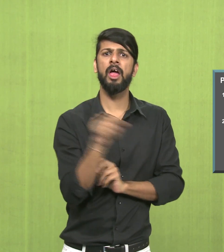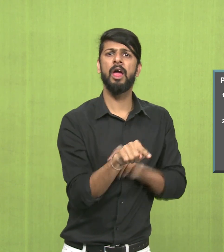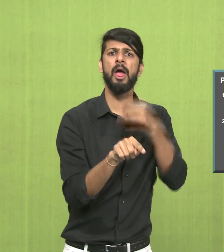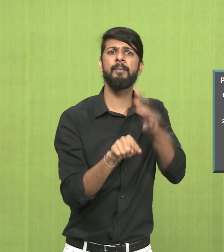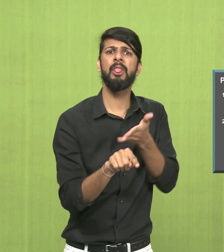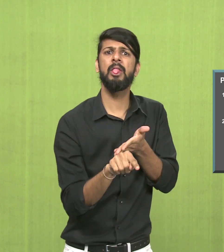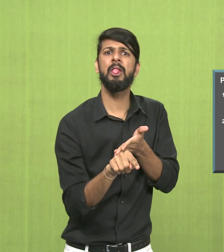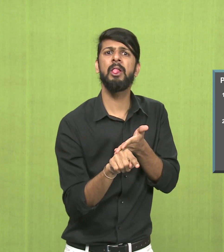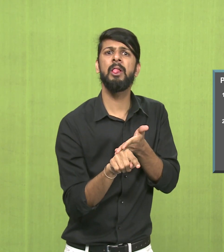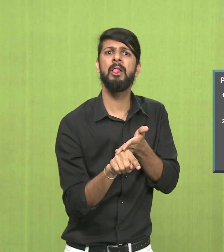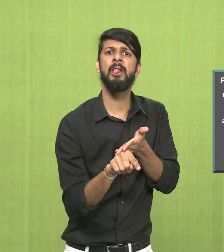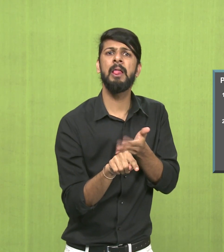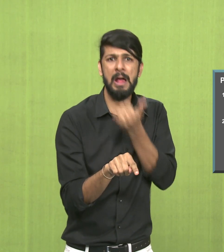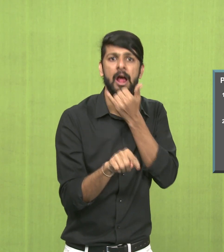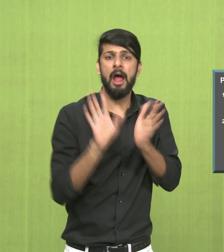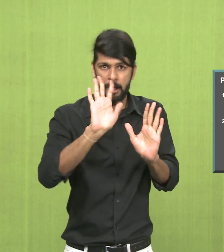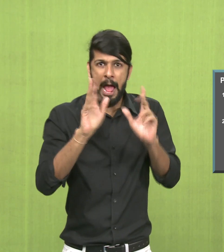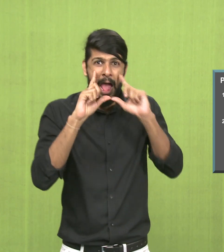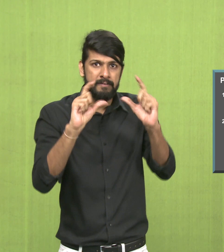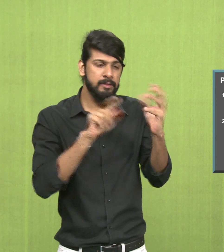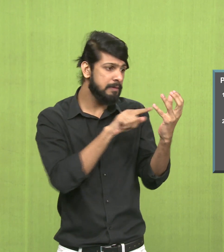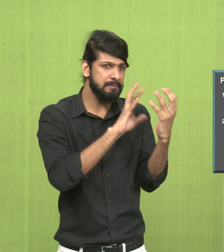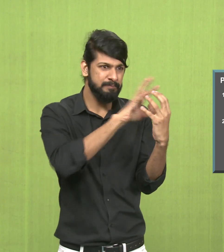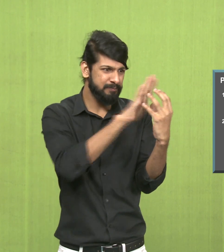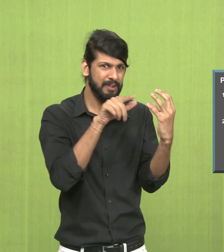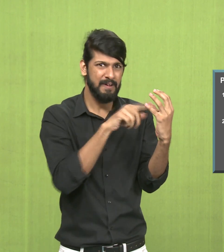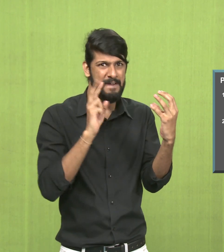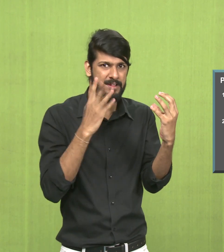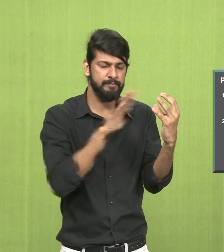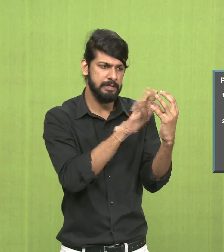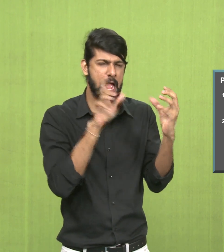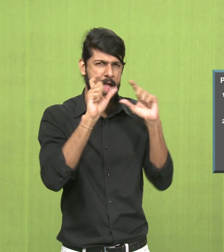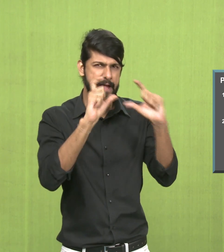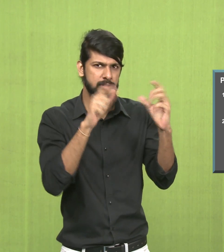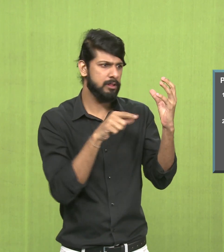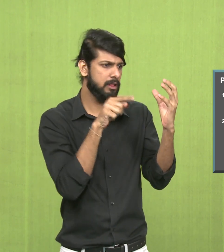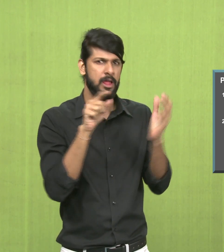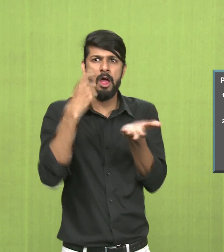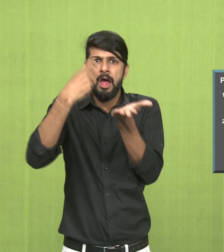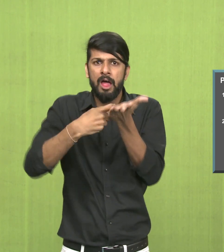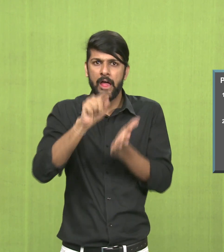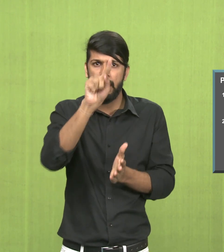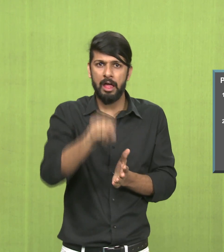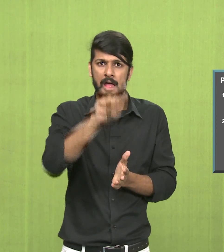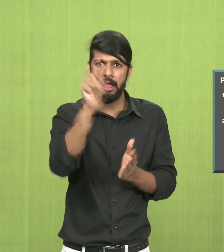when made the proper way, when you are going to make a print, it is going to be the reverse. So, it is important that in the